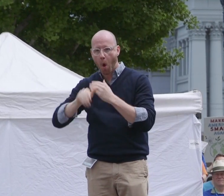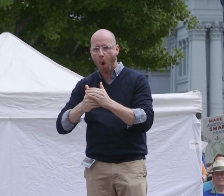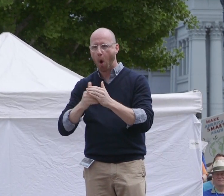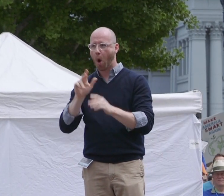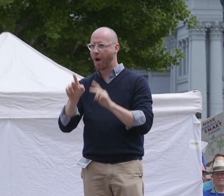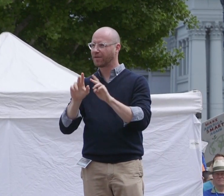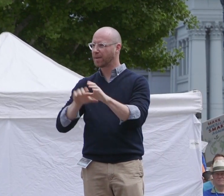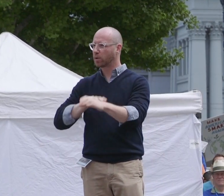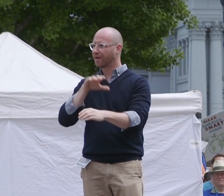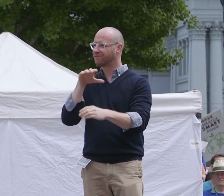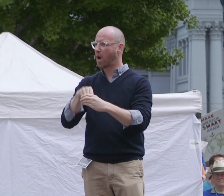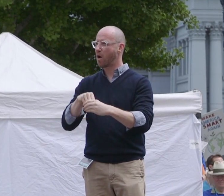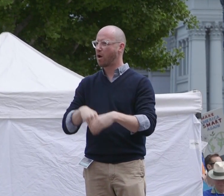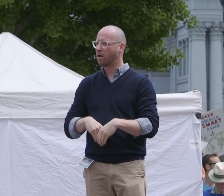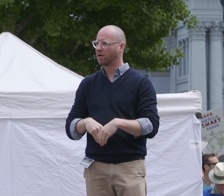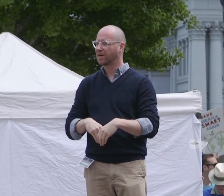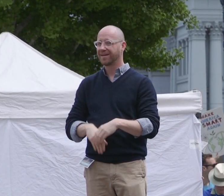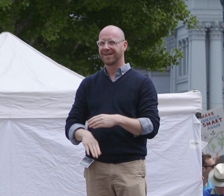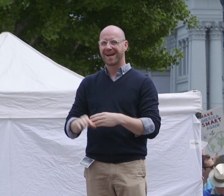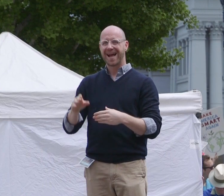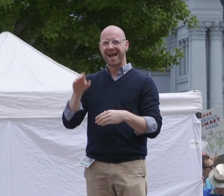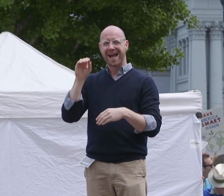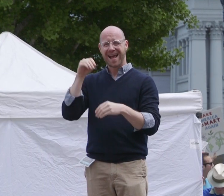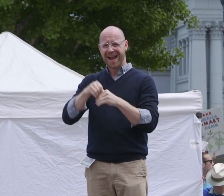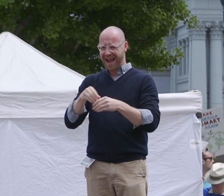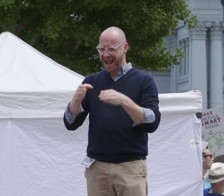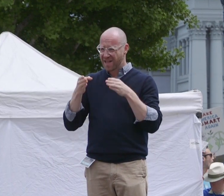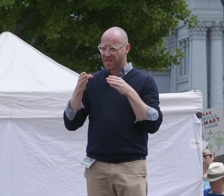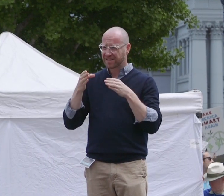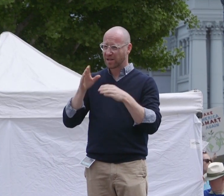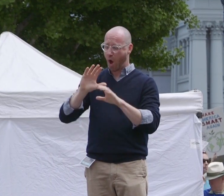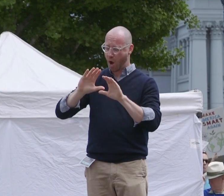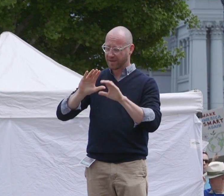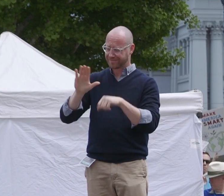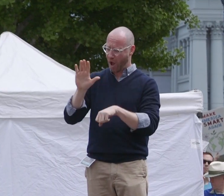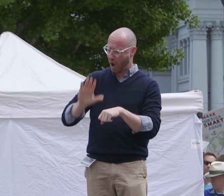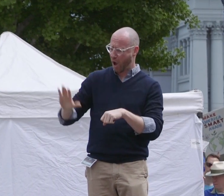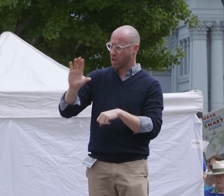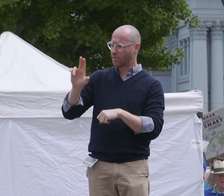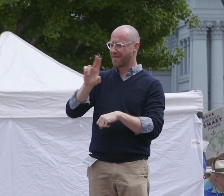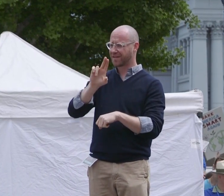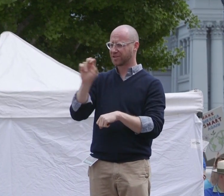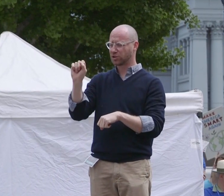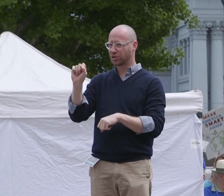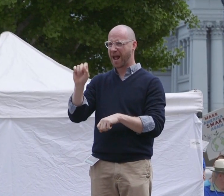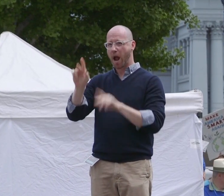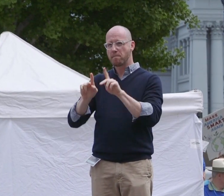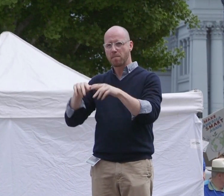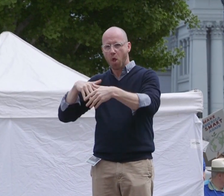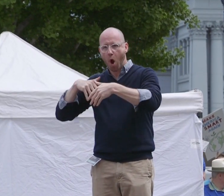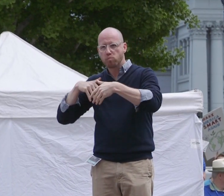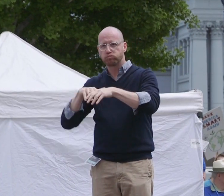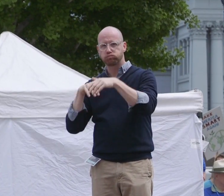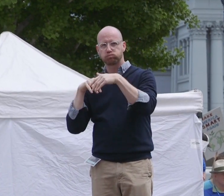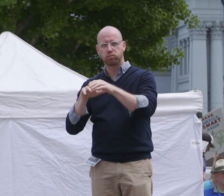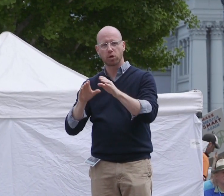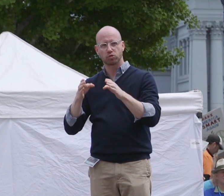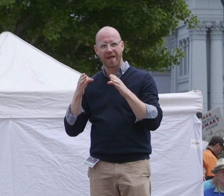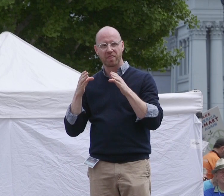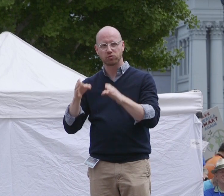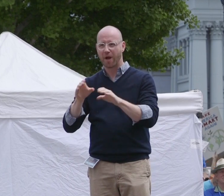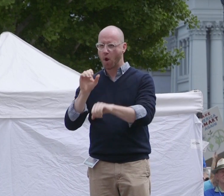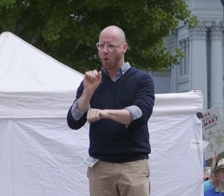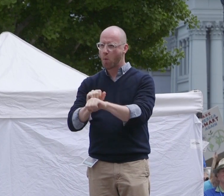The hundreds of thousands of us on the streets in the US and around the world are a confluence, a galaxy. We